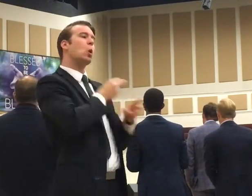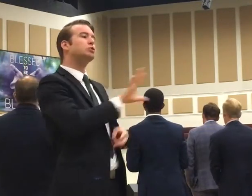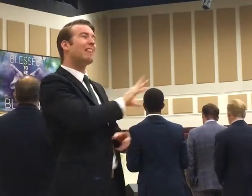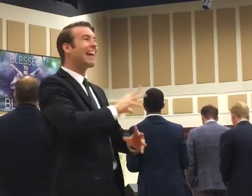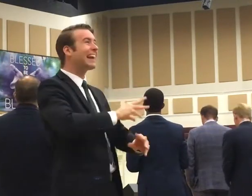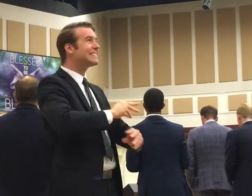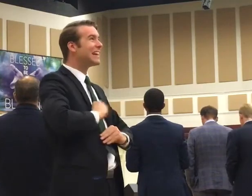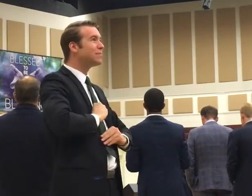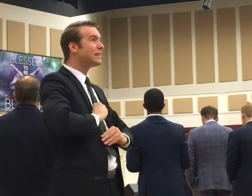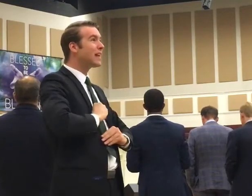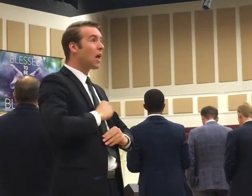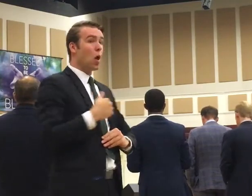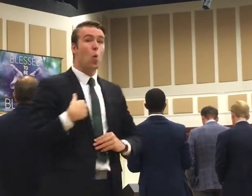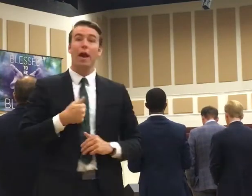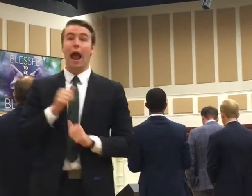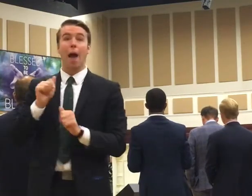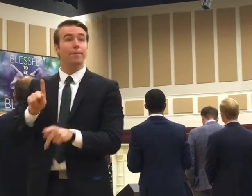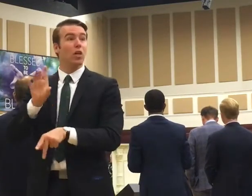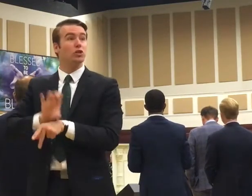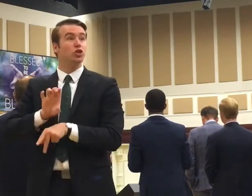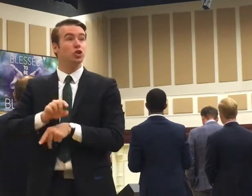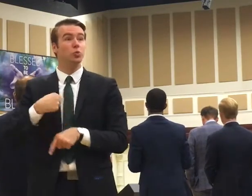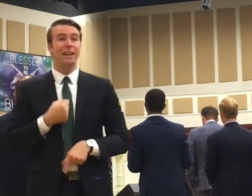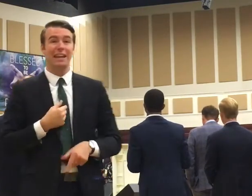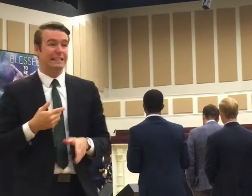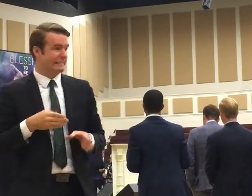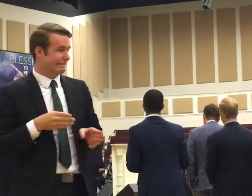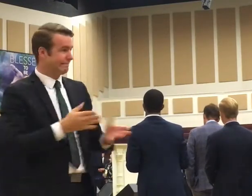be the agenda of an apostolic church.